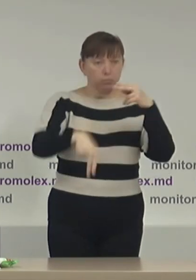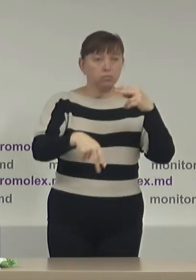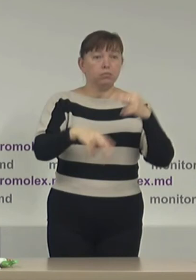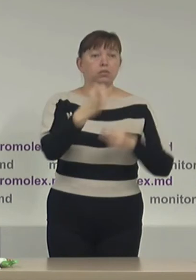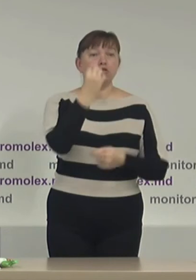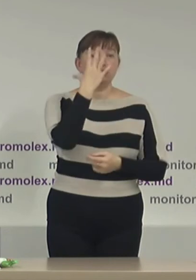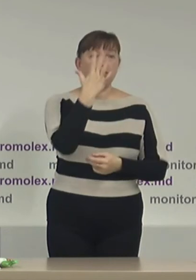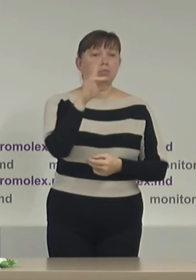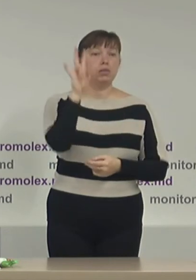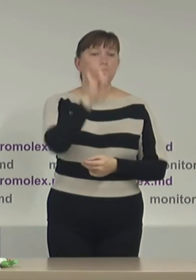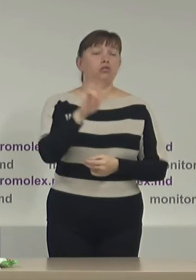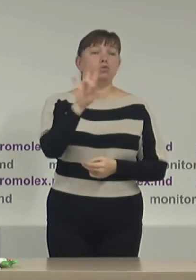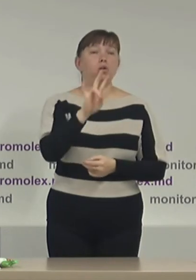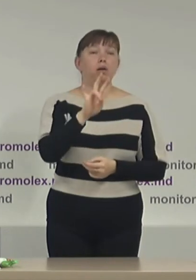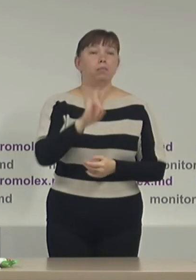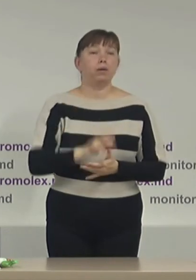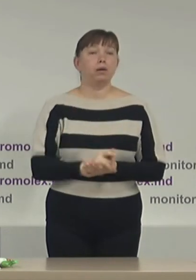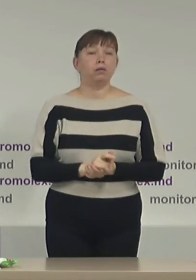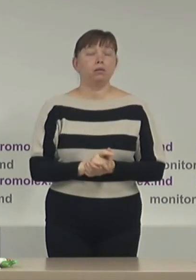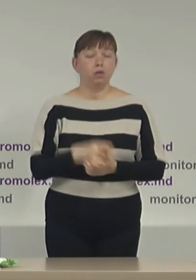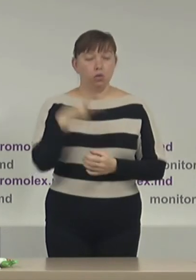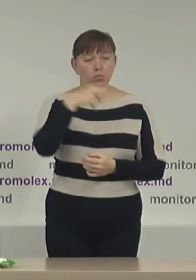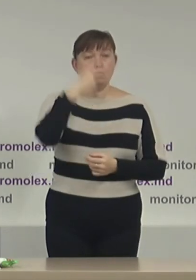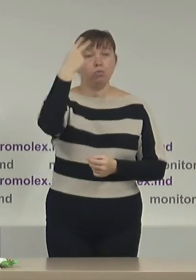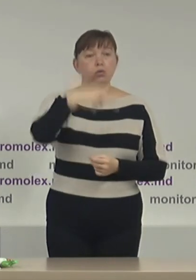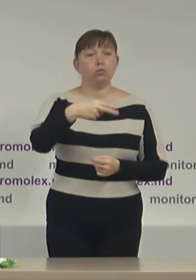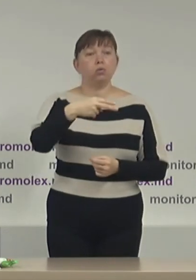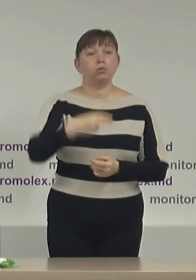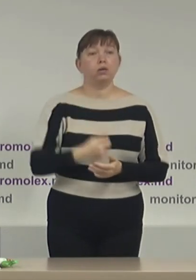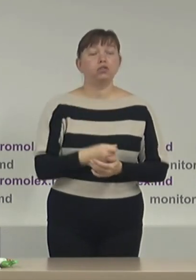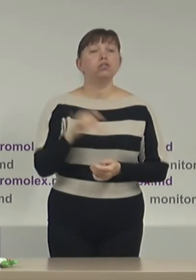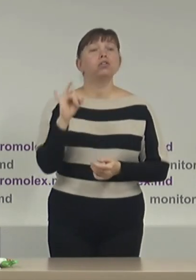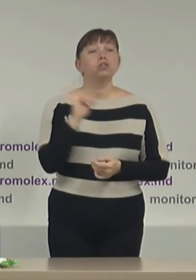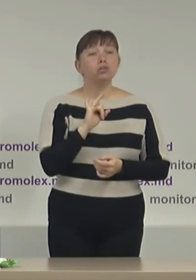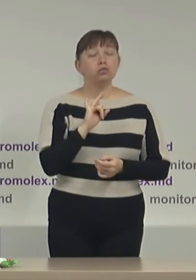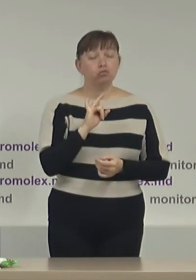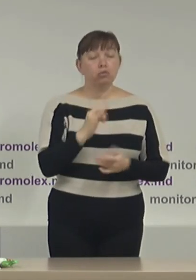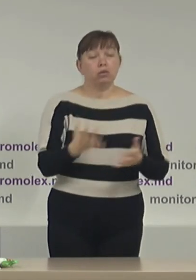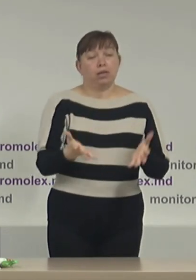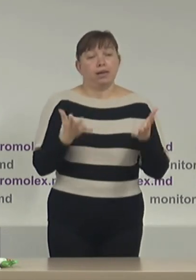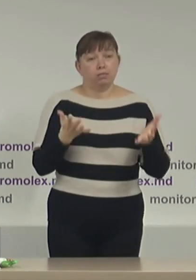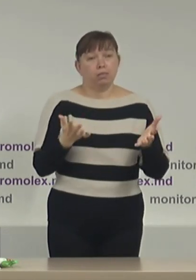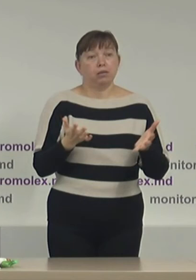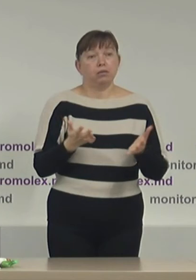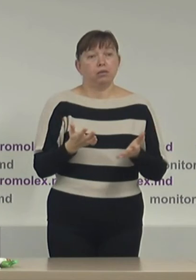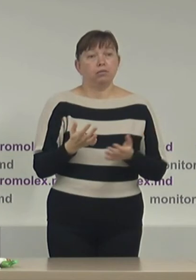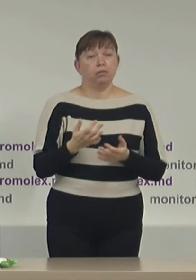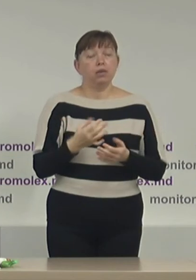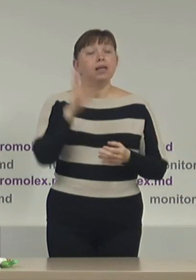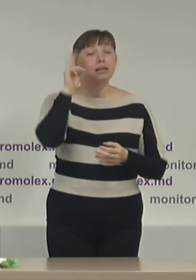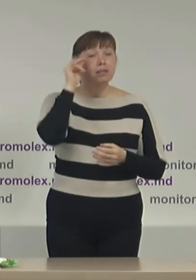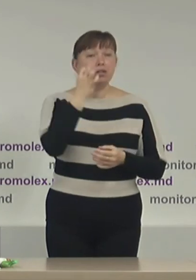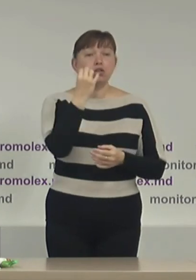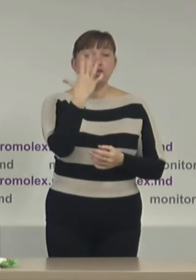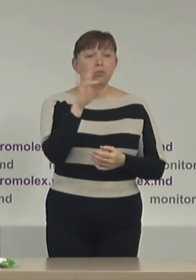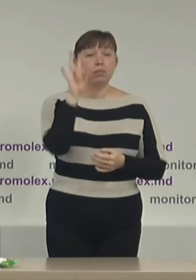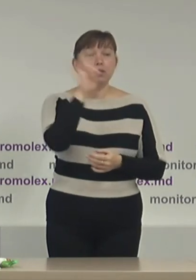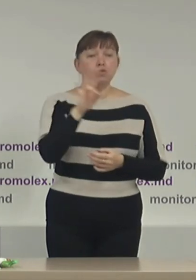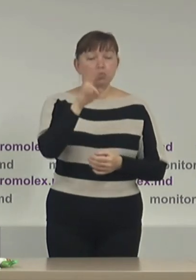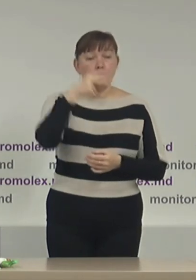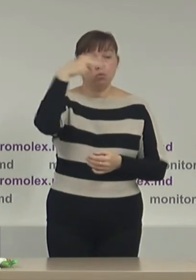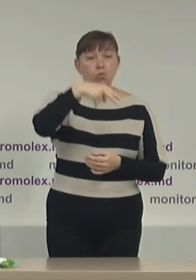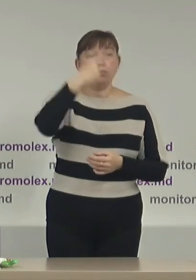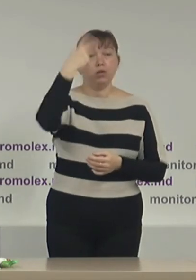the election will end on November 15th, 2020. And on